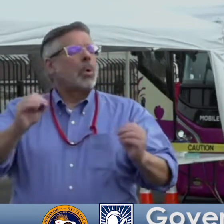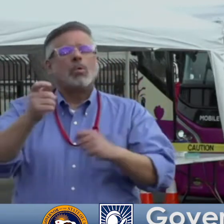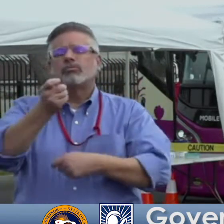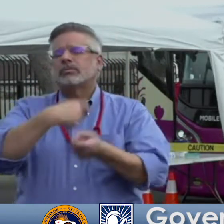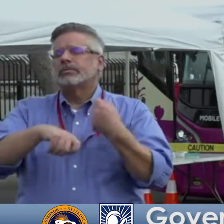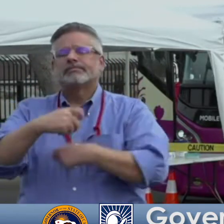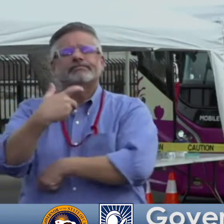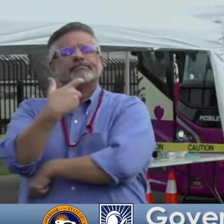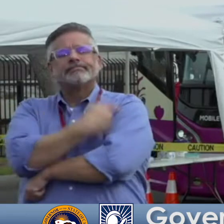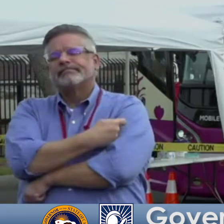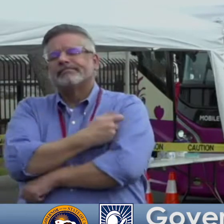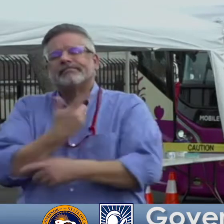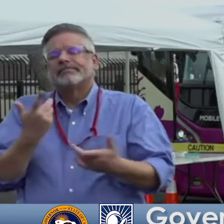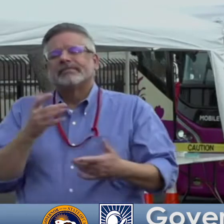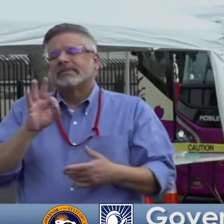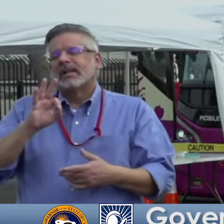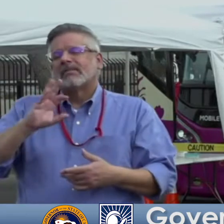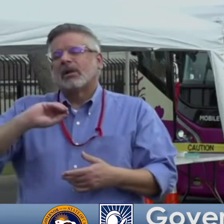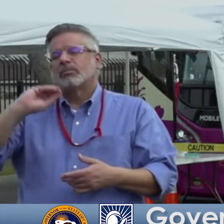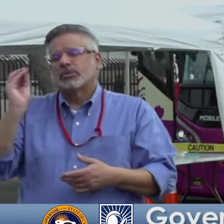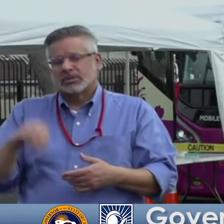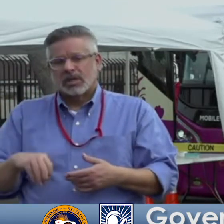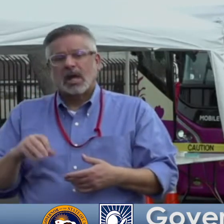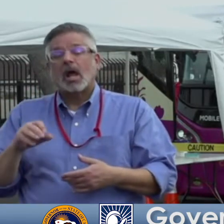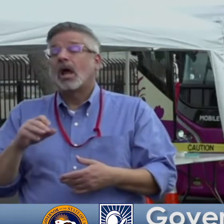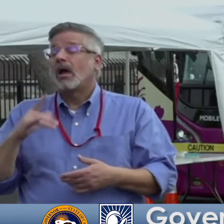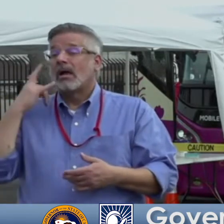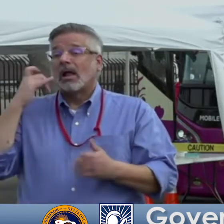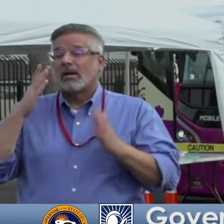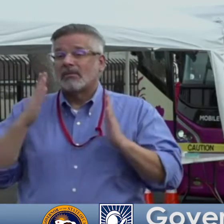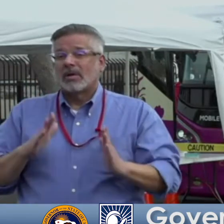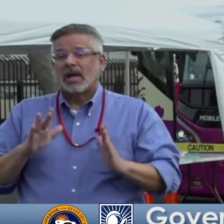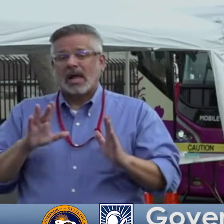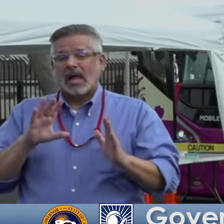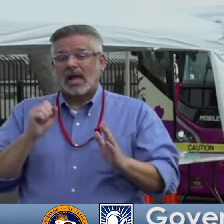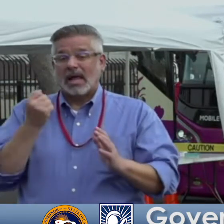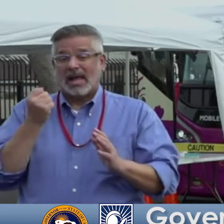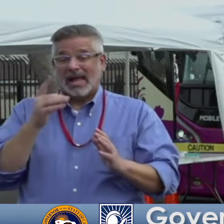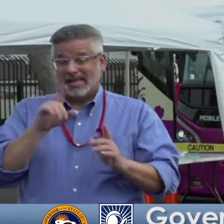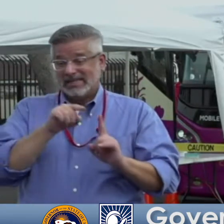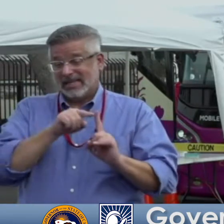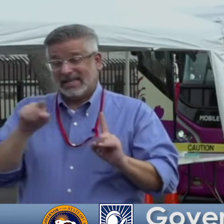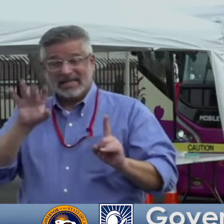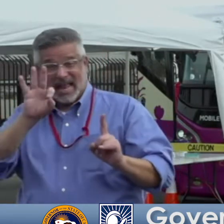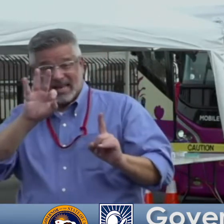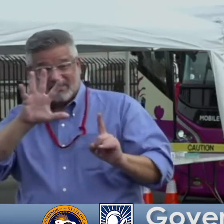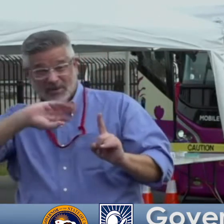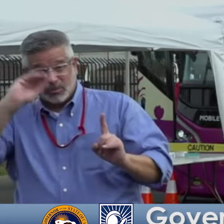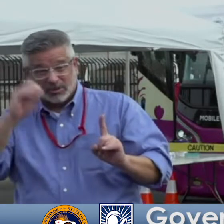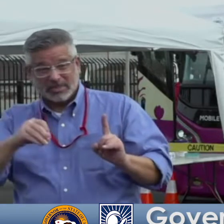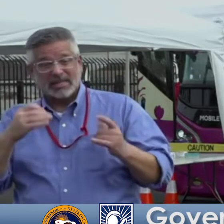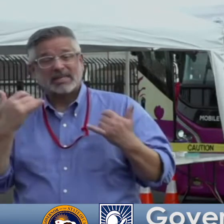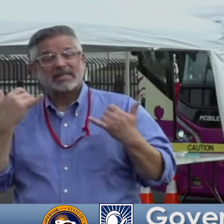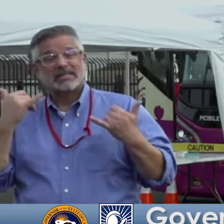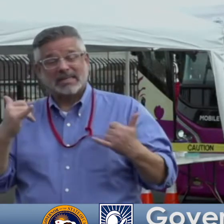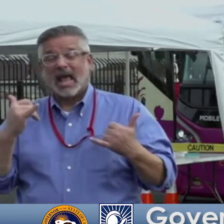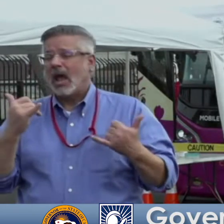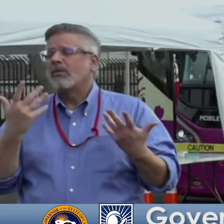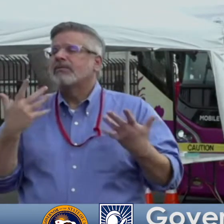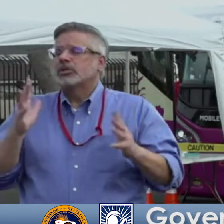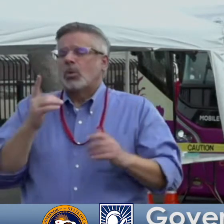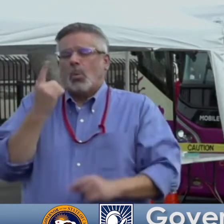note that 95% of Californians 18 and over, 95% now have received at least